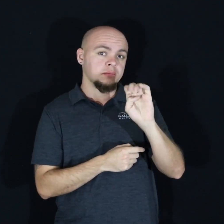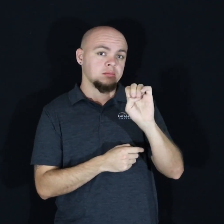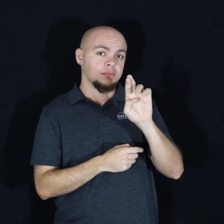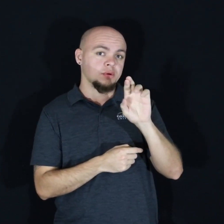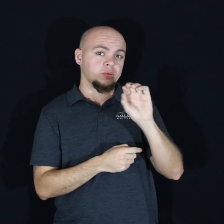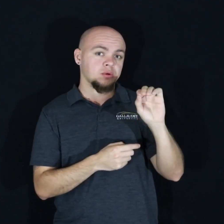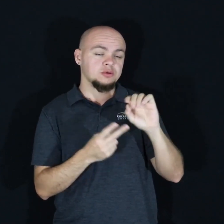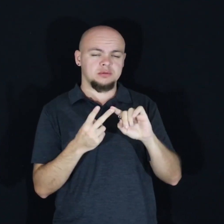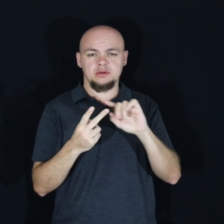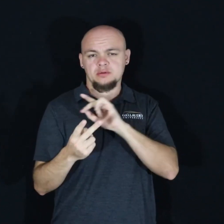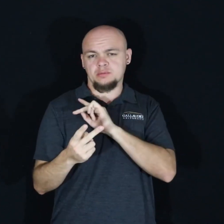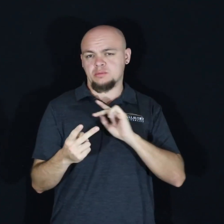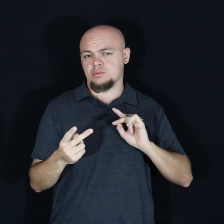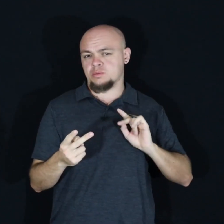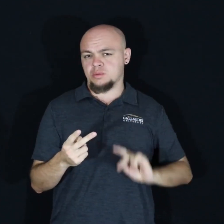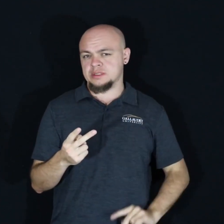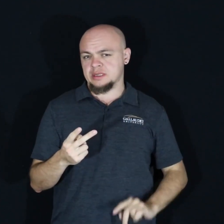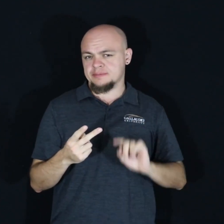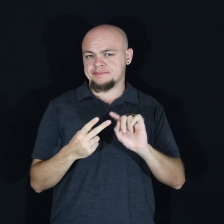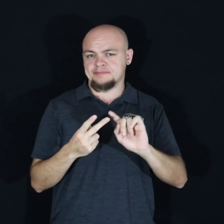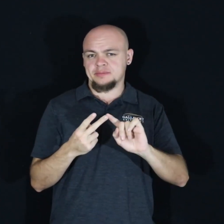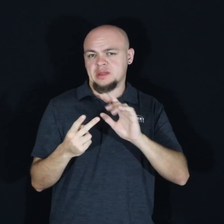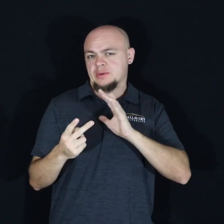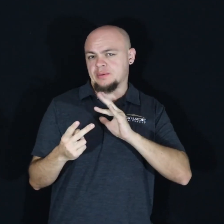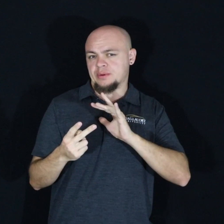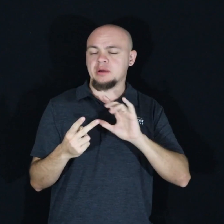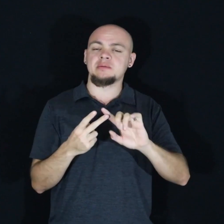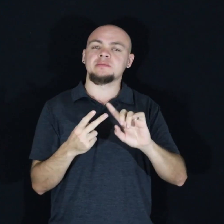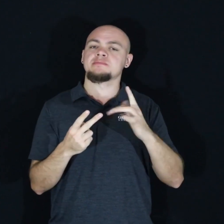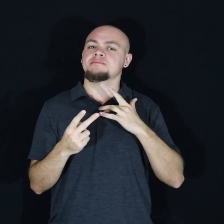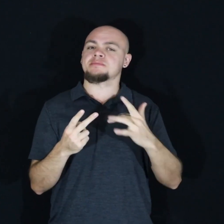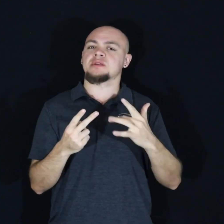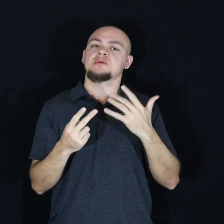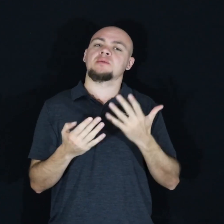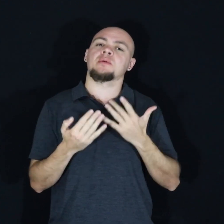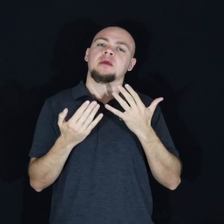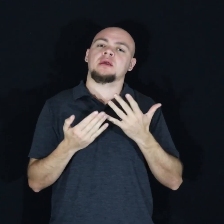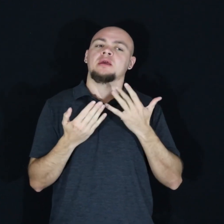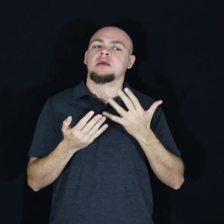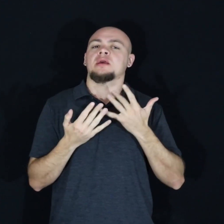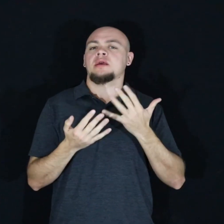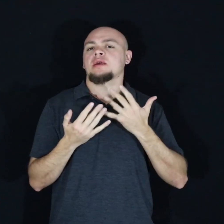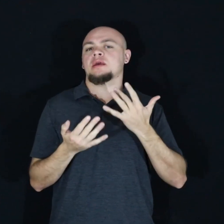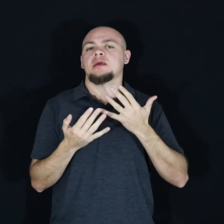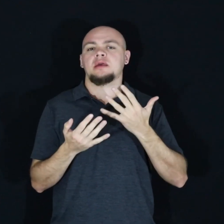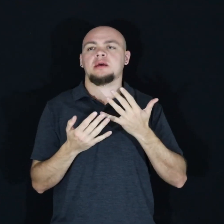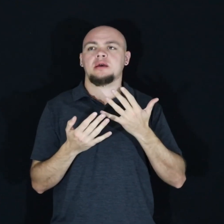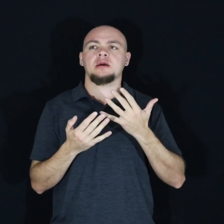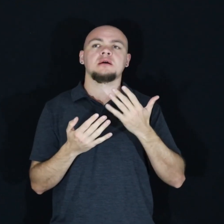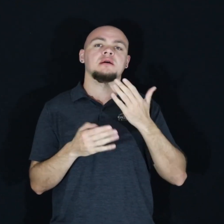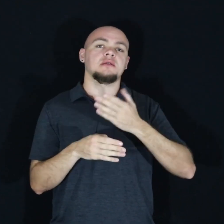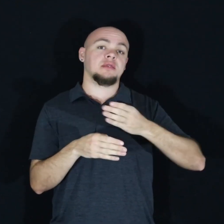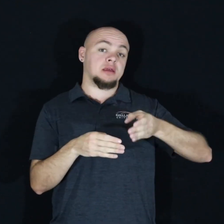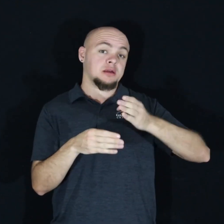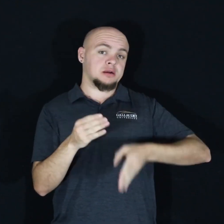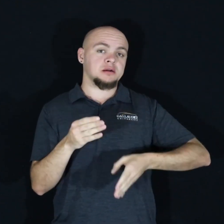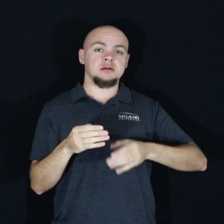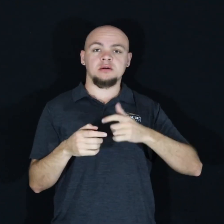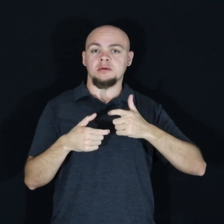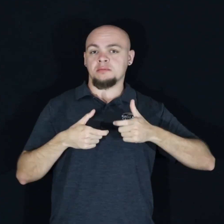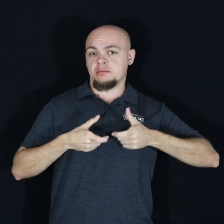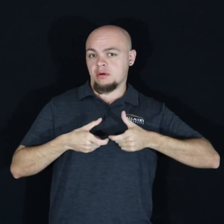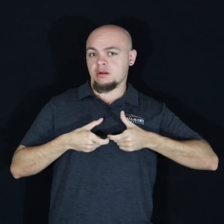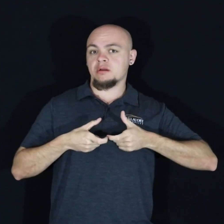princess who's really cool, but who kind of waits around through most of the movie so that she can award the hero with a medal and a